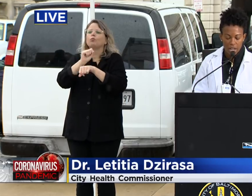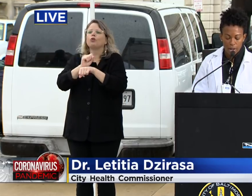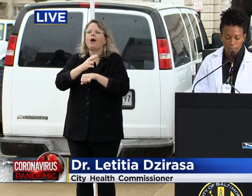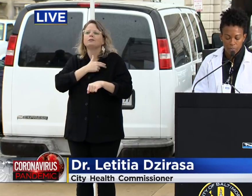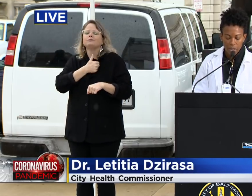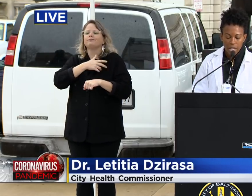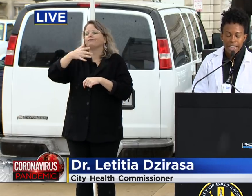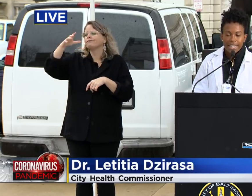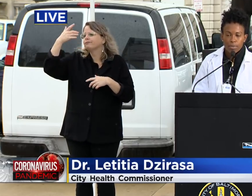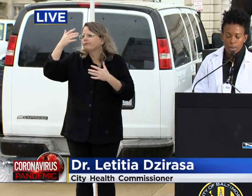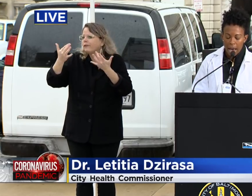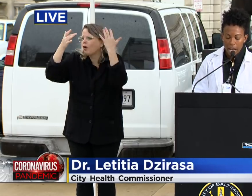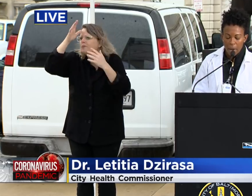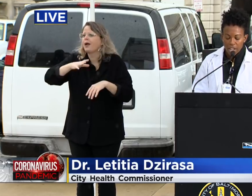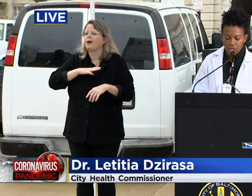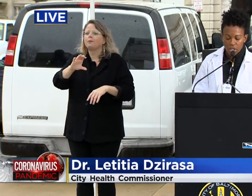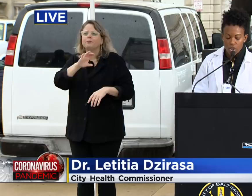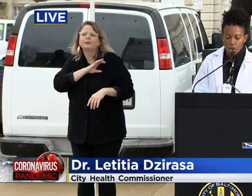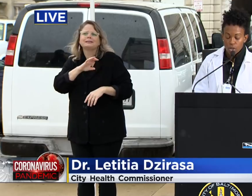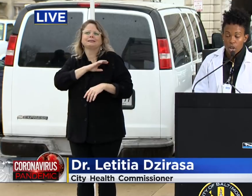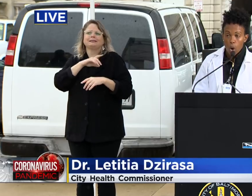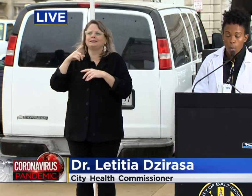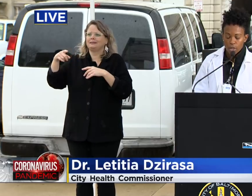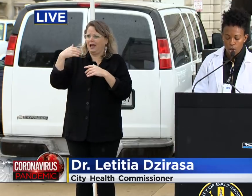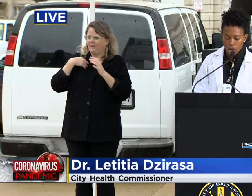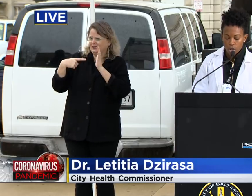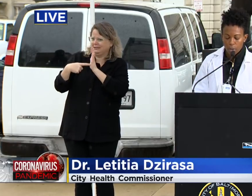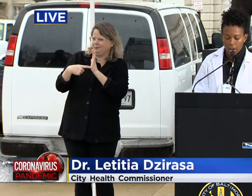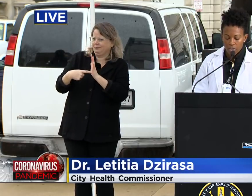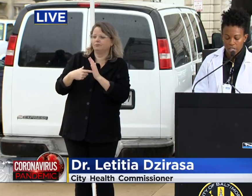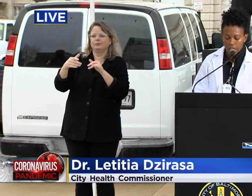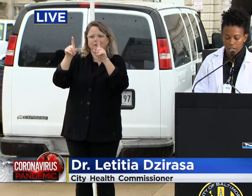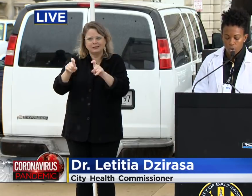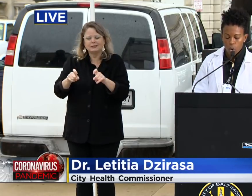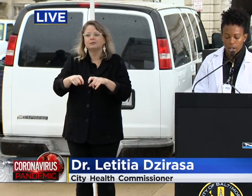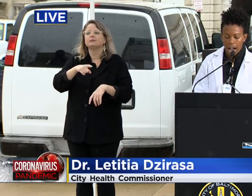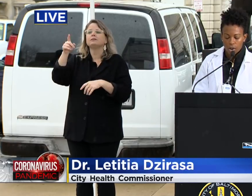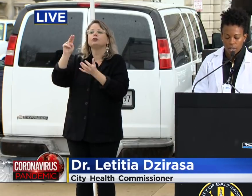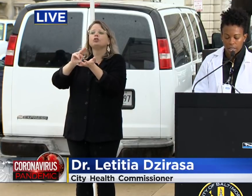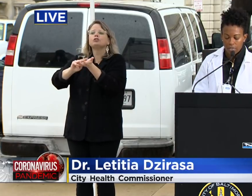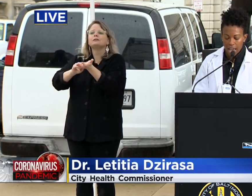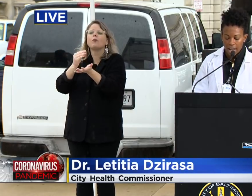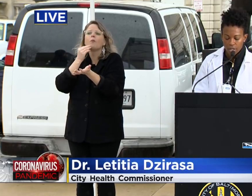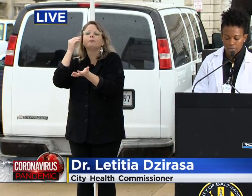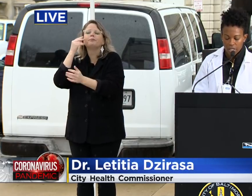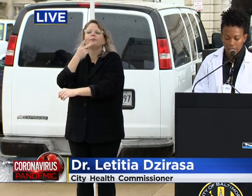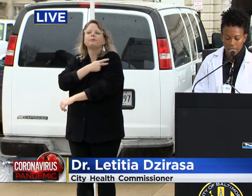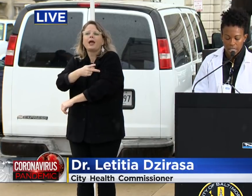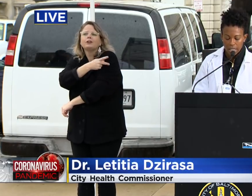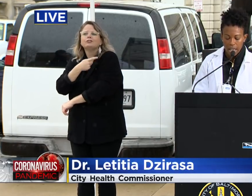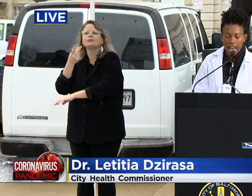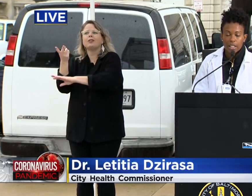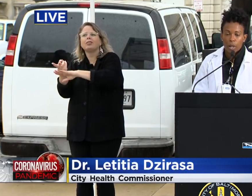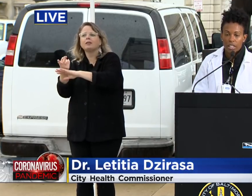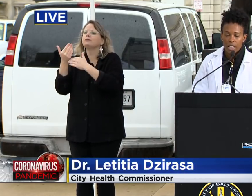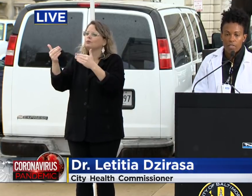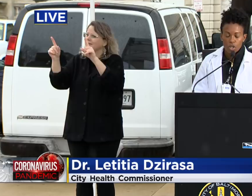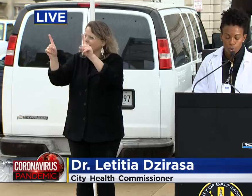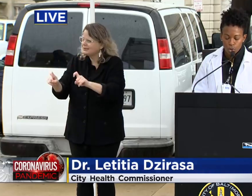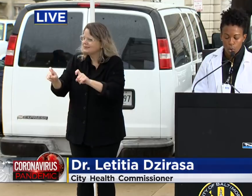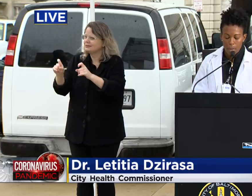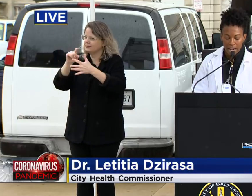enforcement personnel, symptomatic patients in nursing homes, long-term care facilities, or in congregate living housing facilities, as